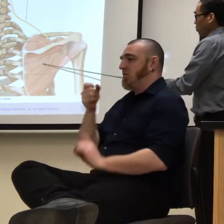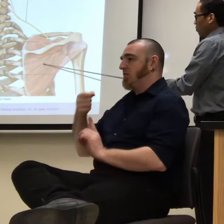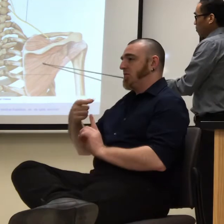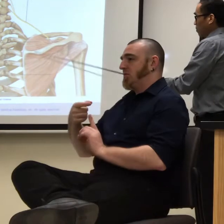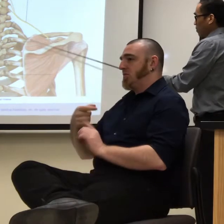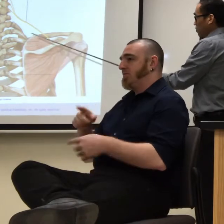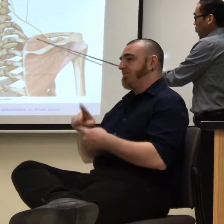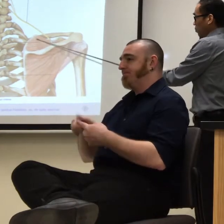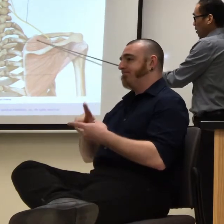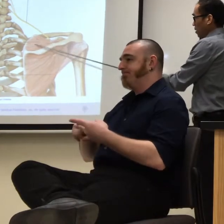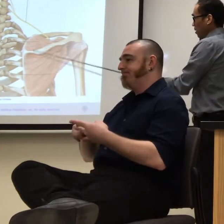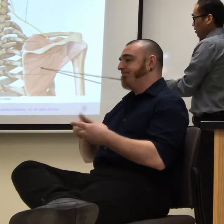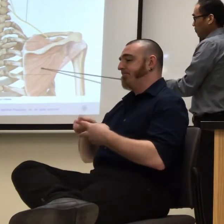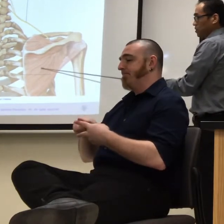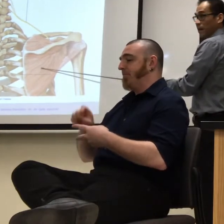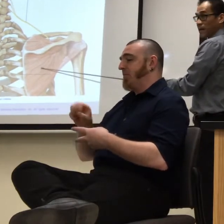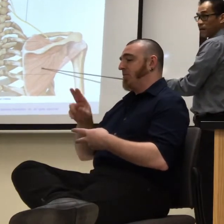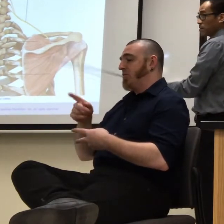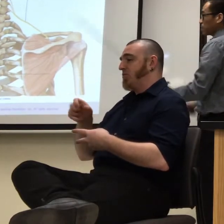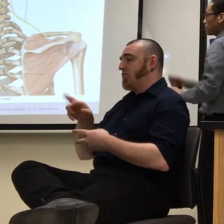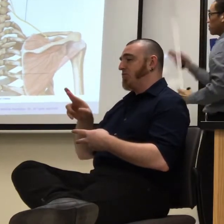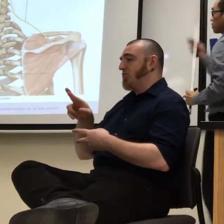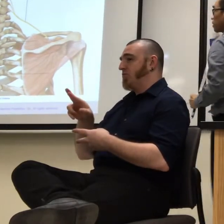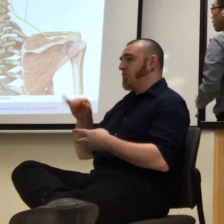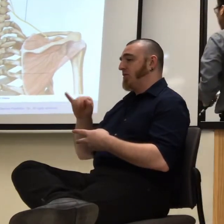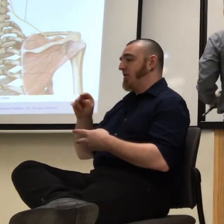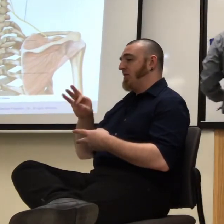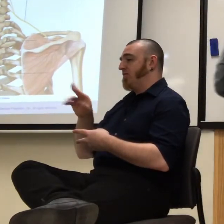Boom, boom. Supra infraspinatus.